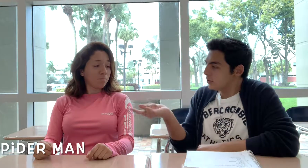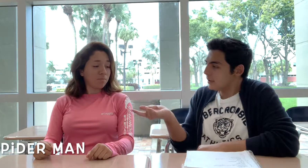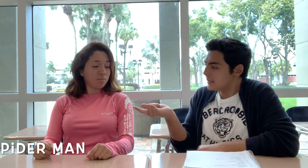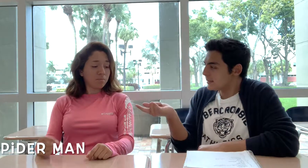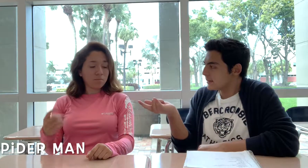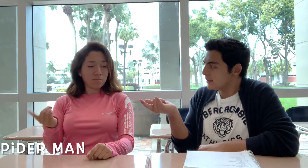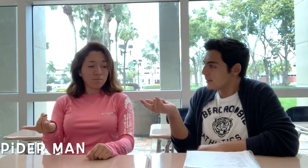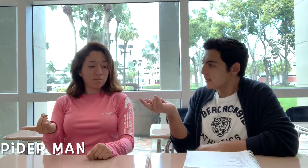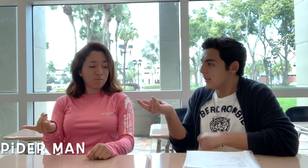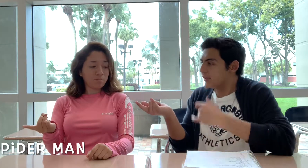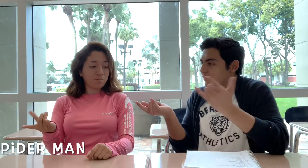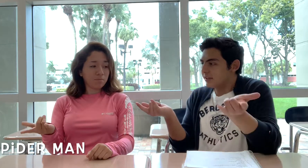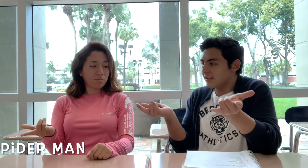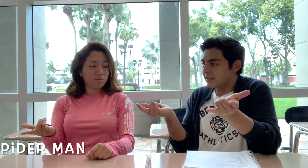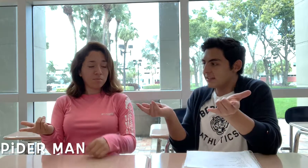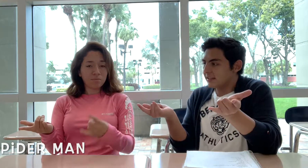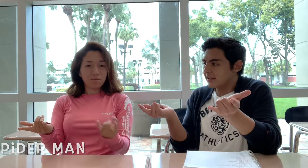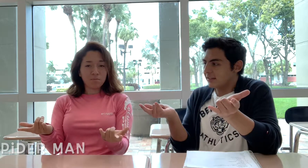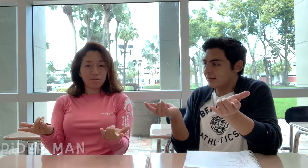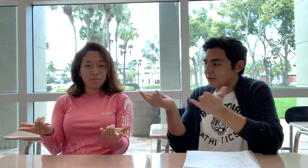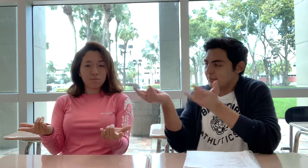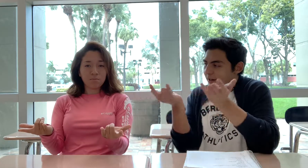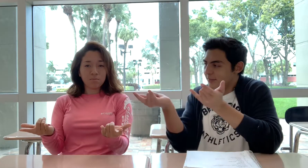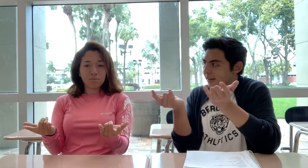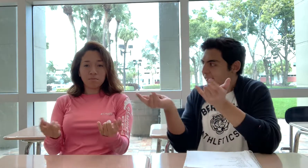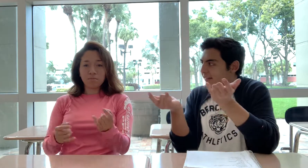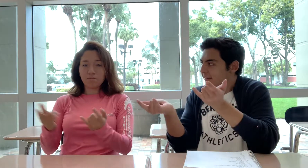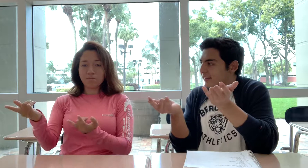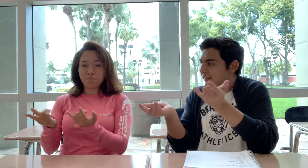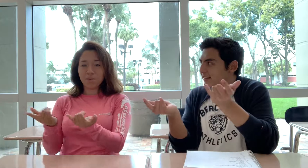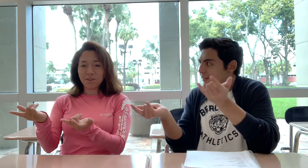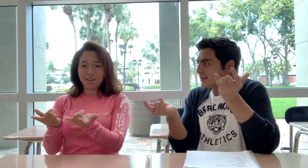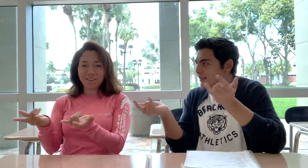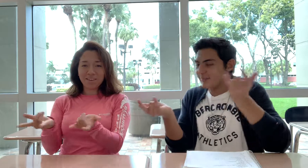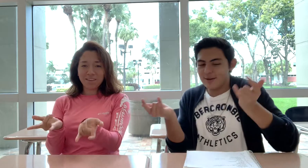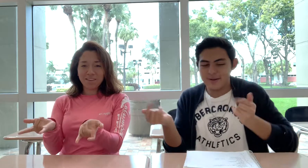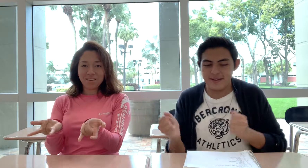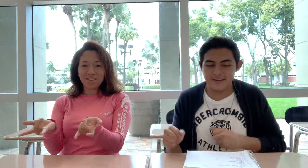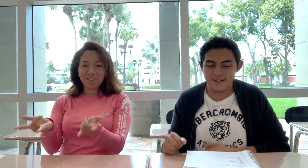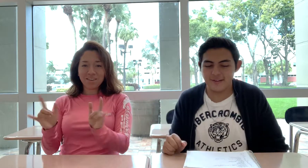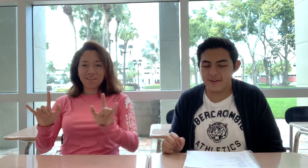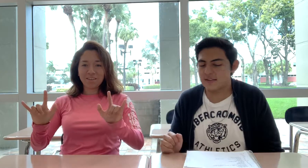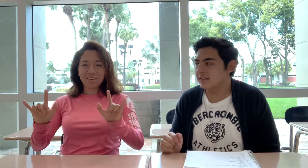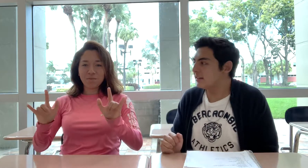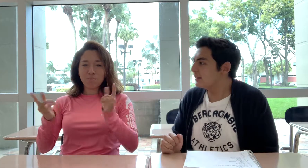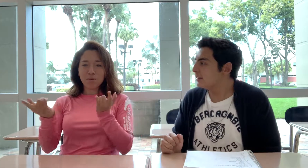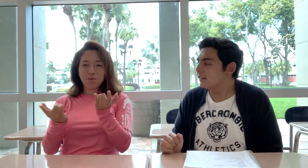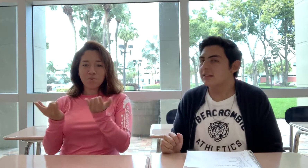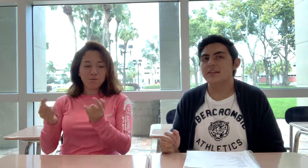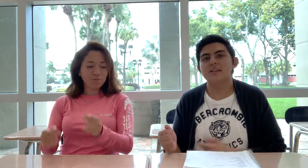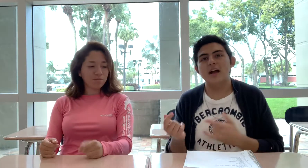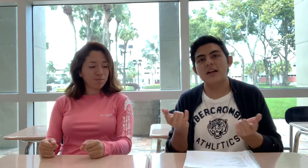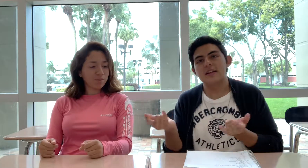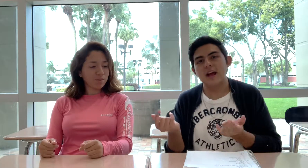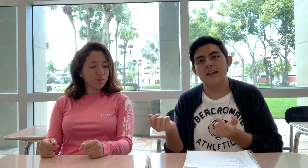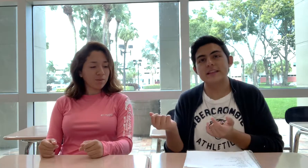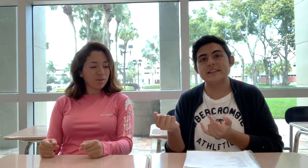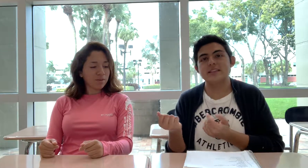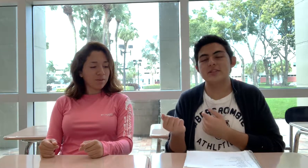You do this. And you do this. And you do Spider-Man. Okay. Spider-Man. All right. Yeah. And then this has